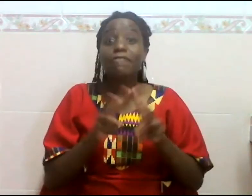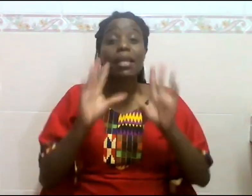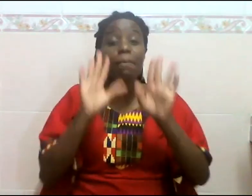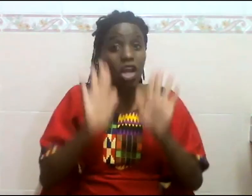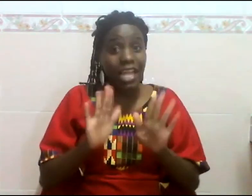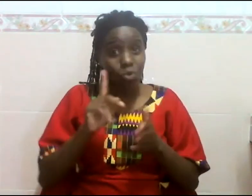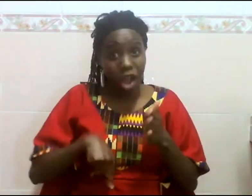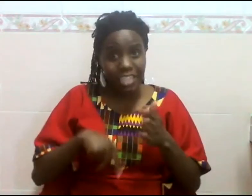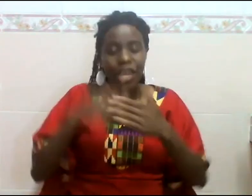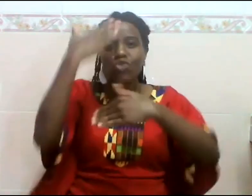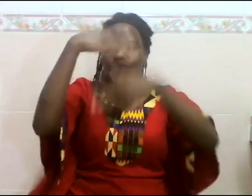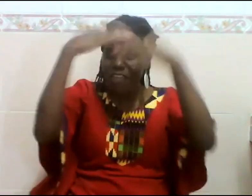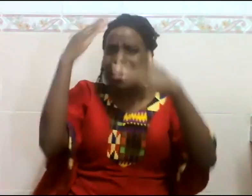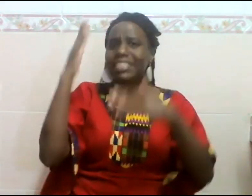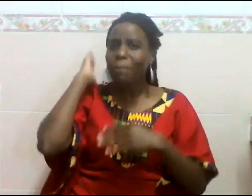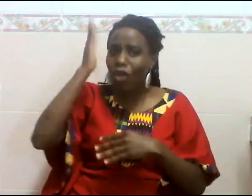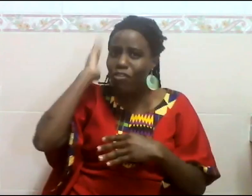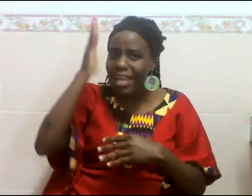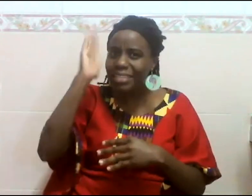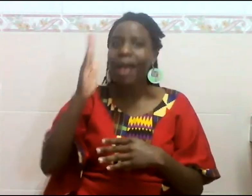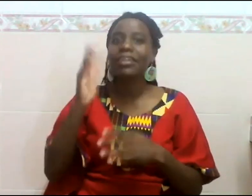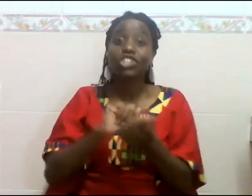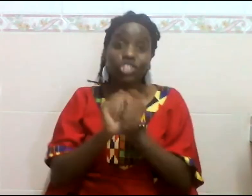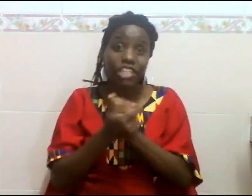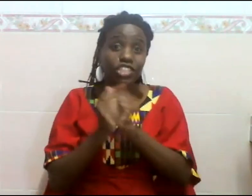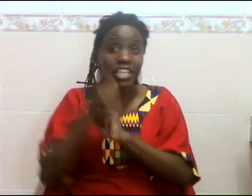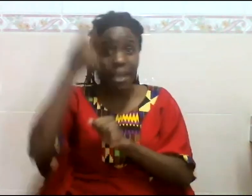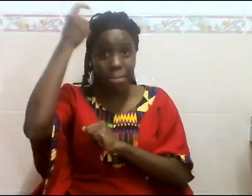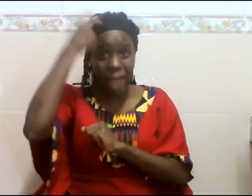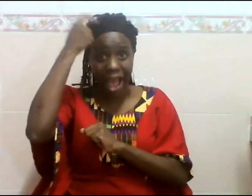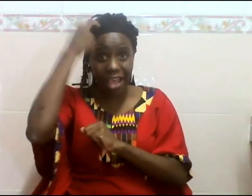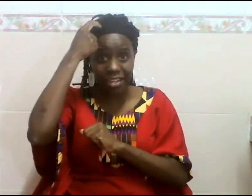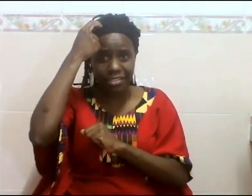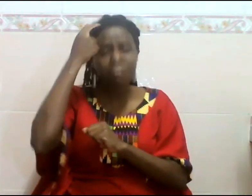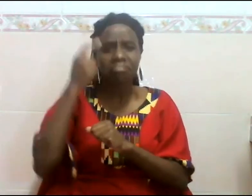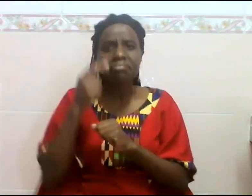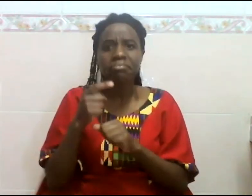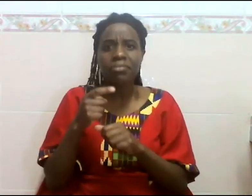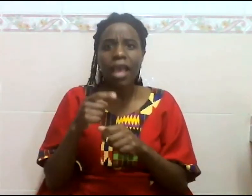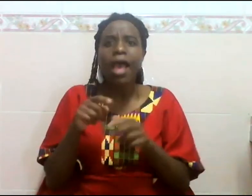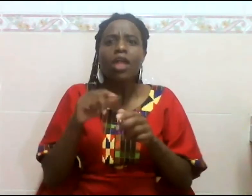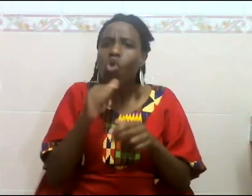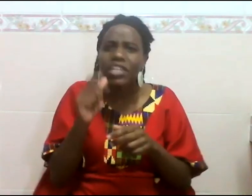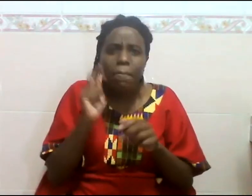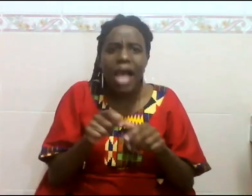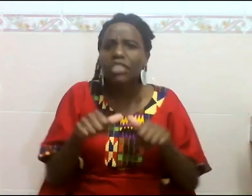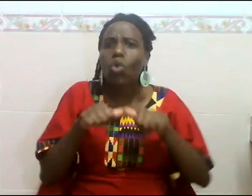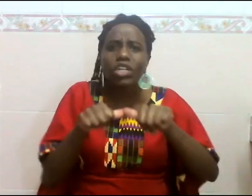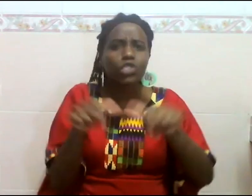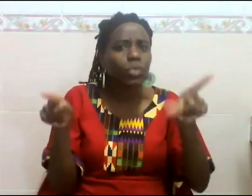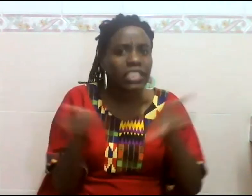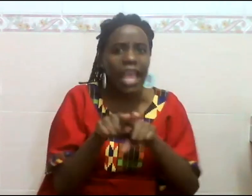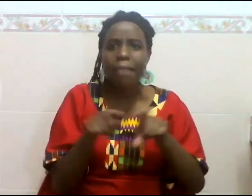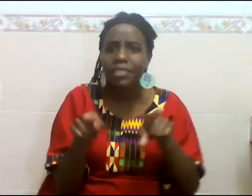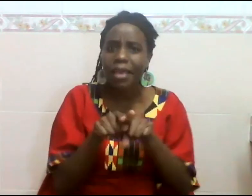that exposed to them. And so we won't be too much challenged. When we want to do things in our own way, when we want to do